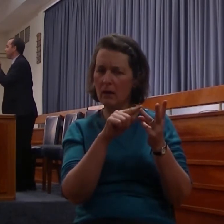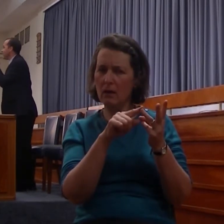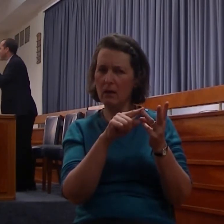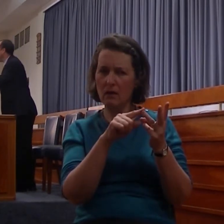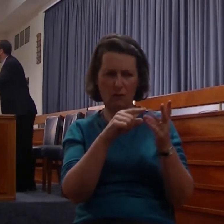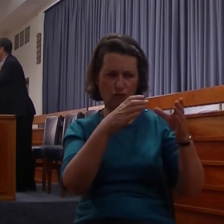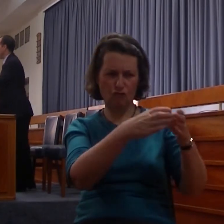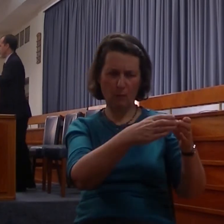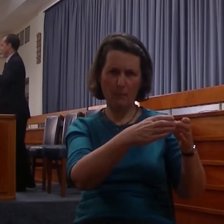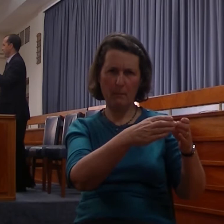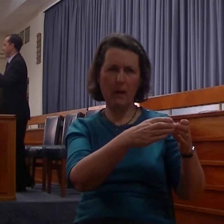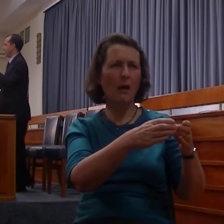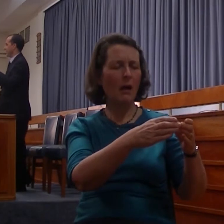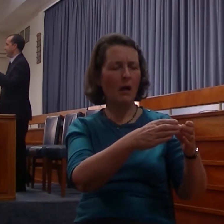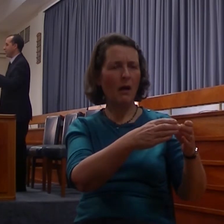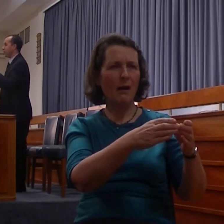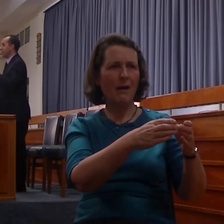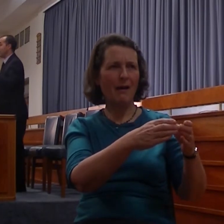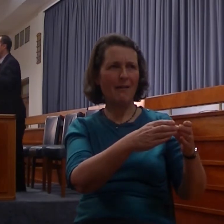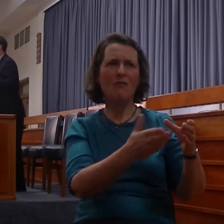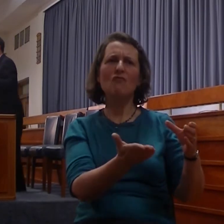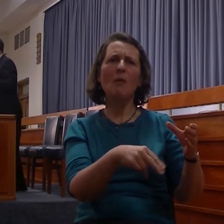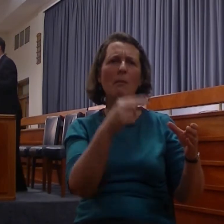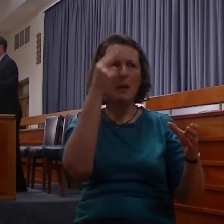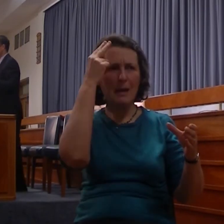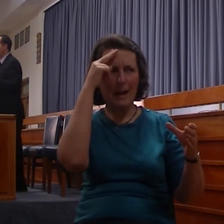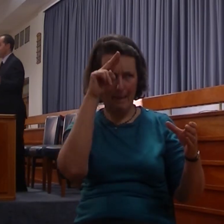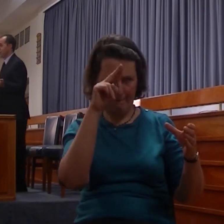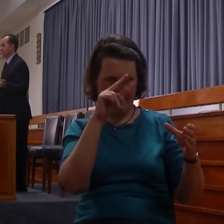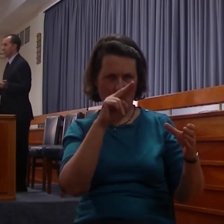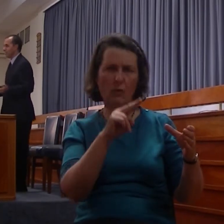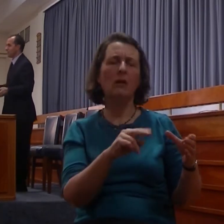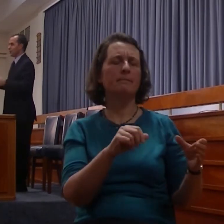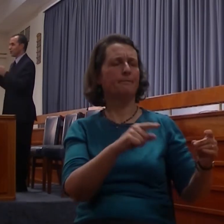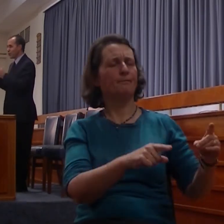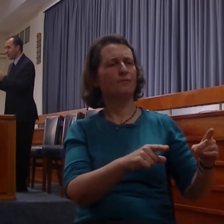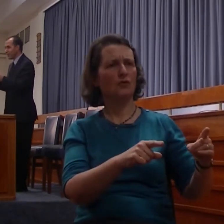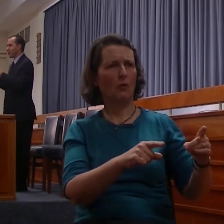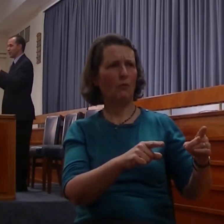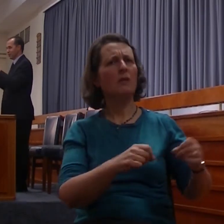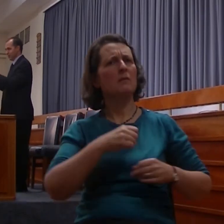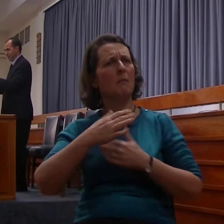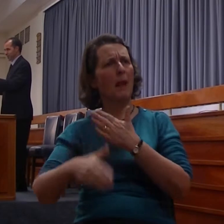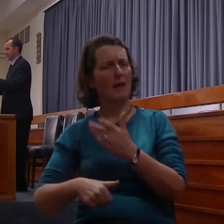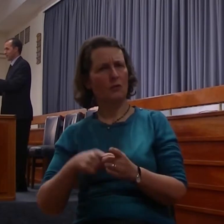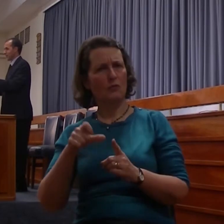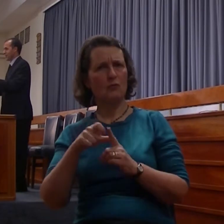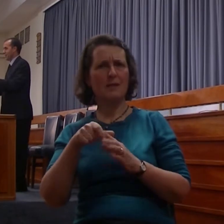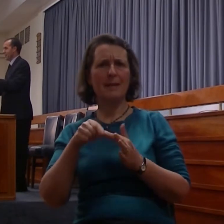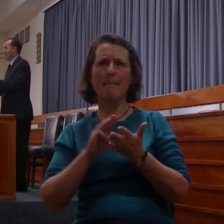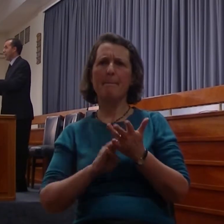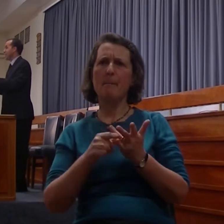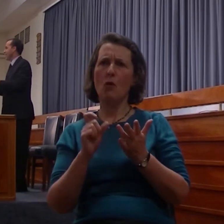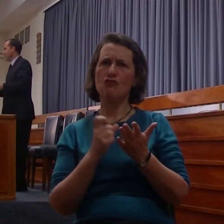aspect, which can glue to them, which we will recognize them, is in their name. You know,